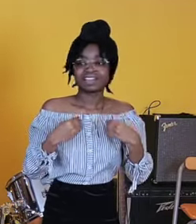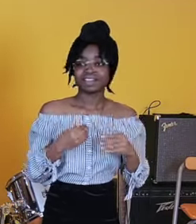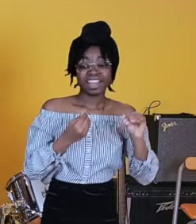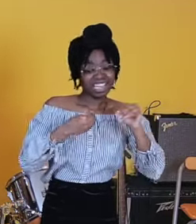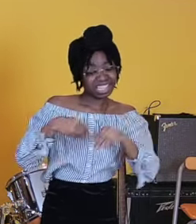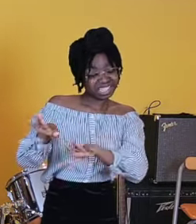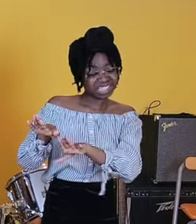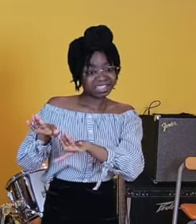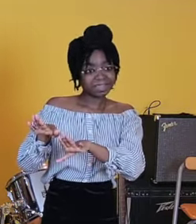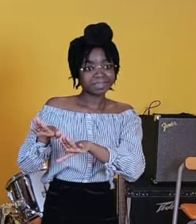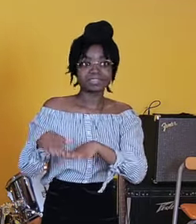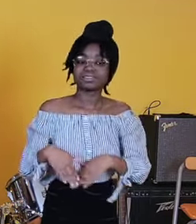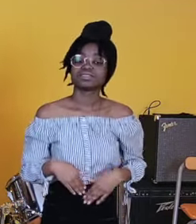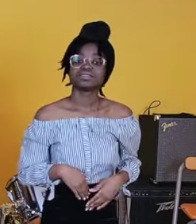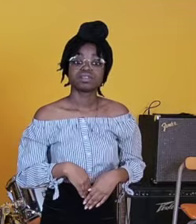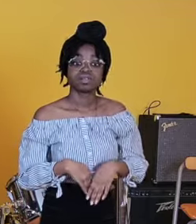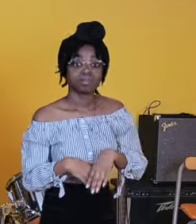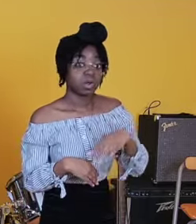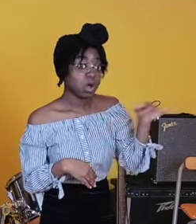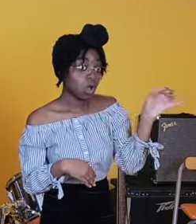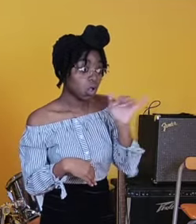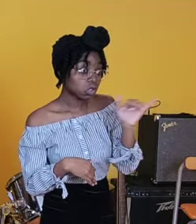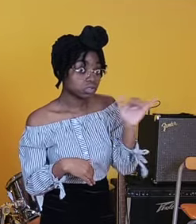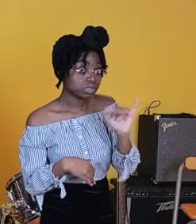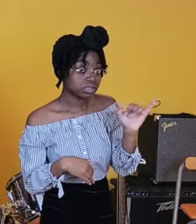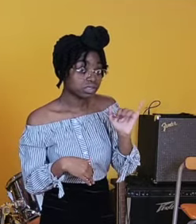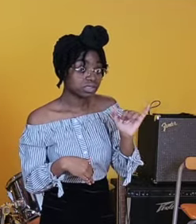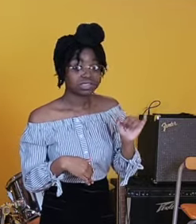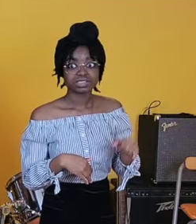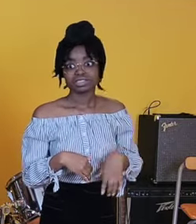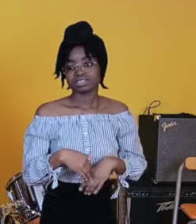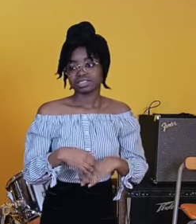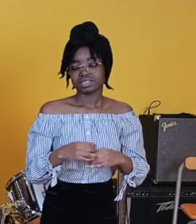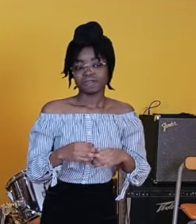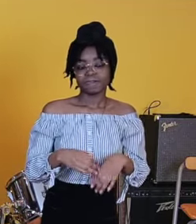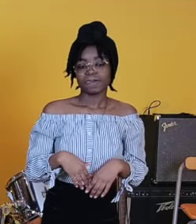And not only that, but when he drove them out, the Bible says what?